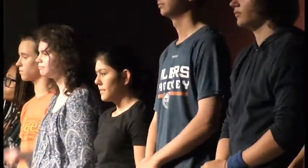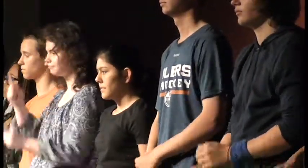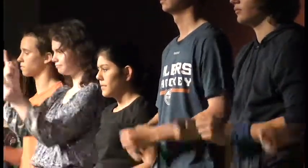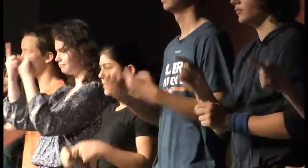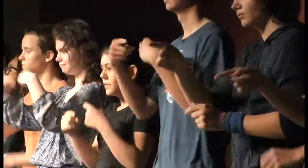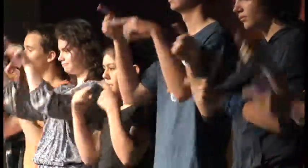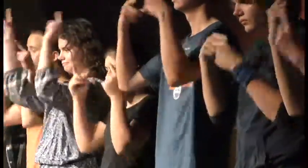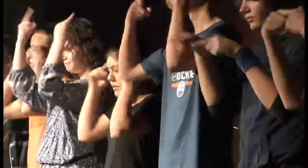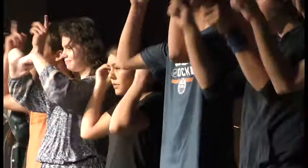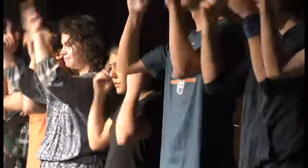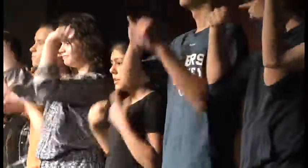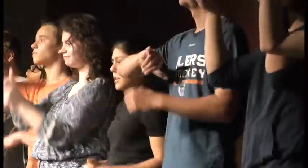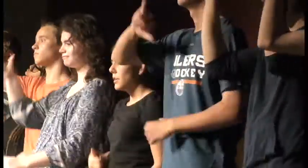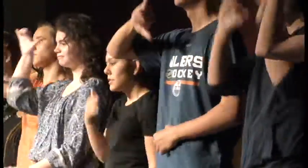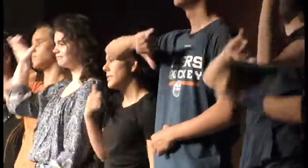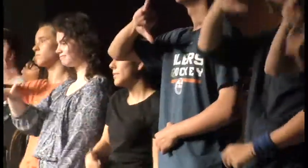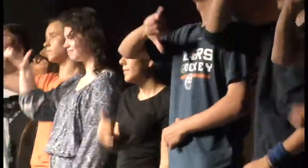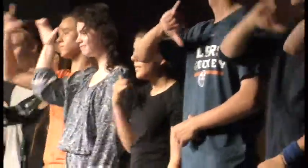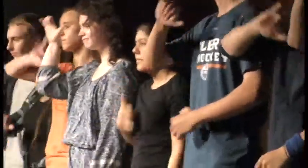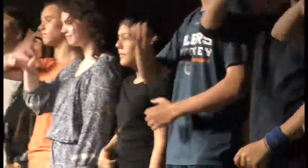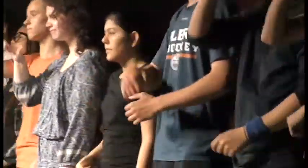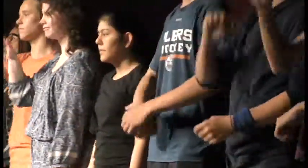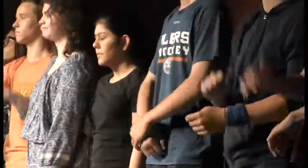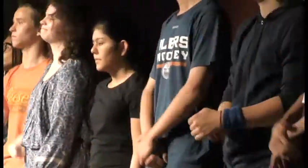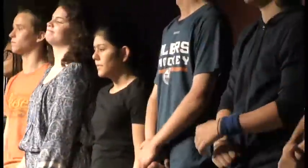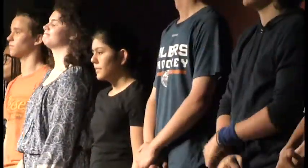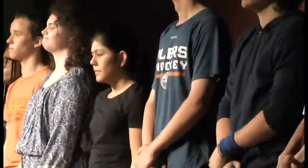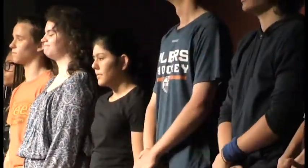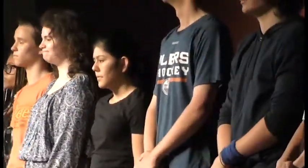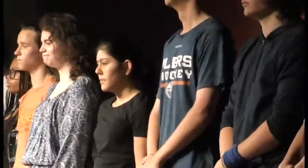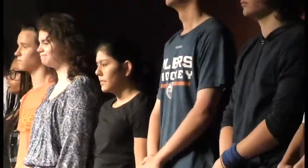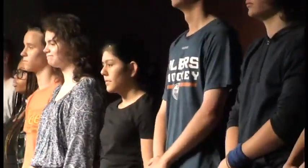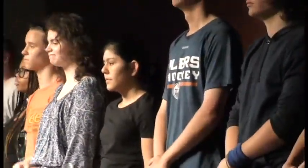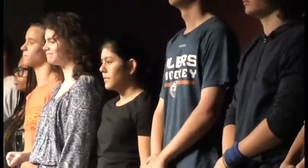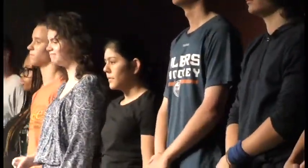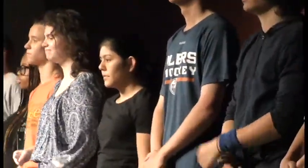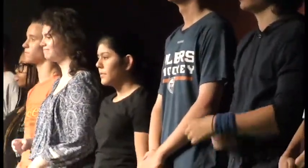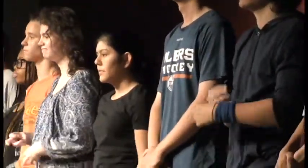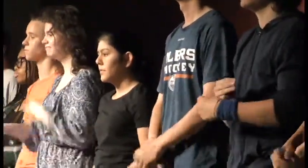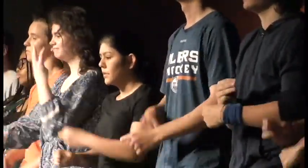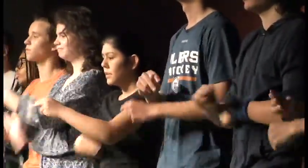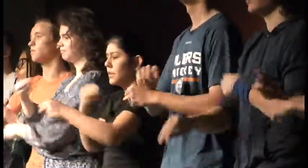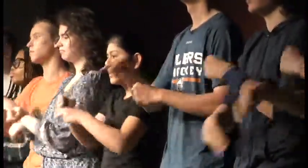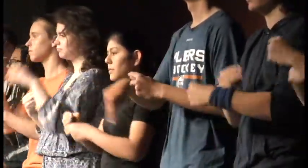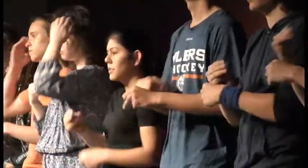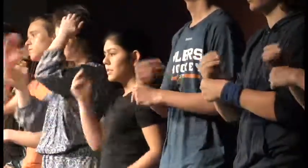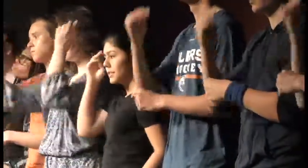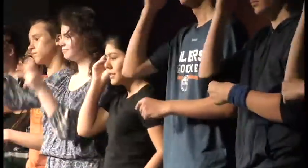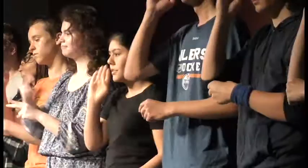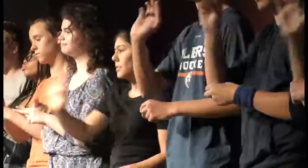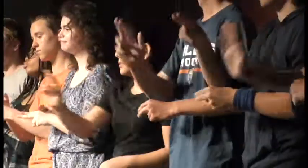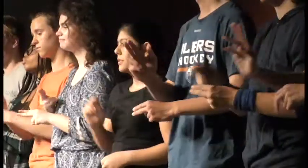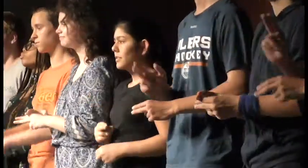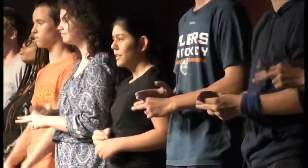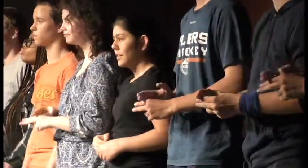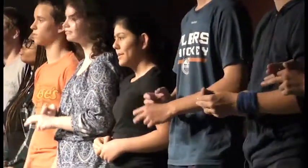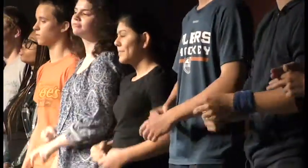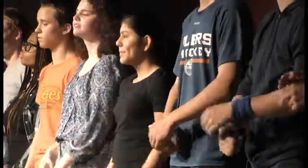And the world's gonna know your name.